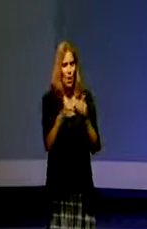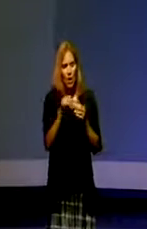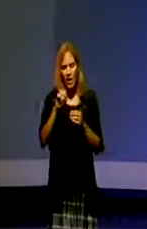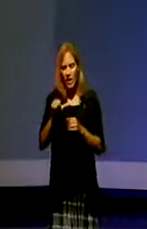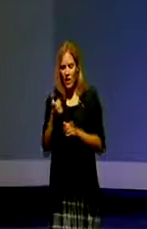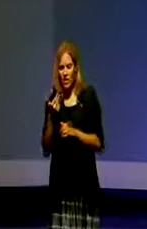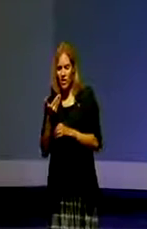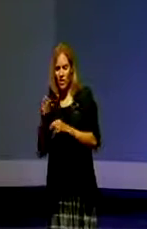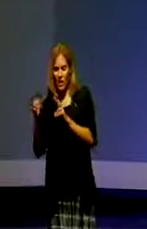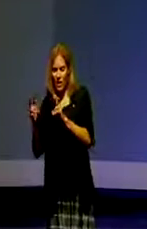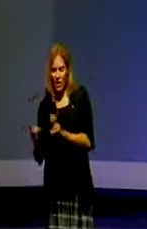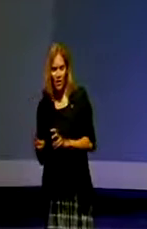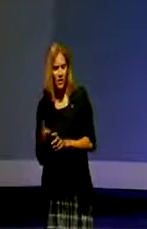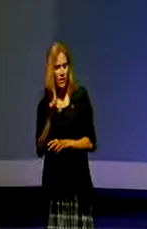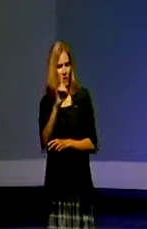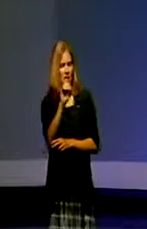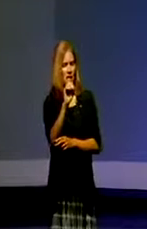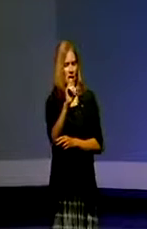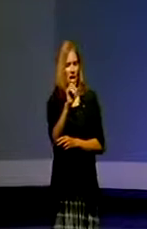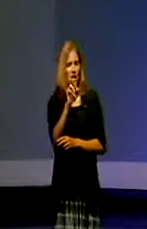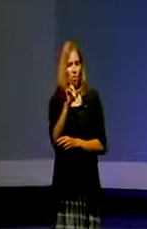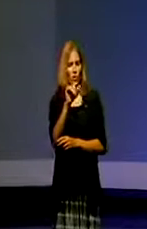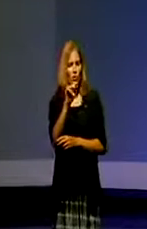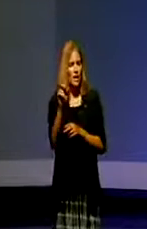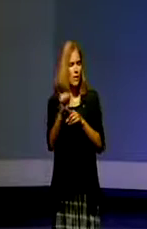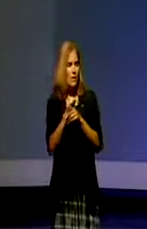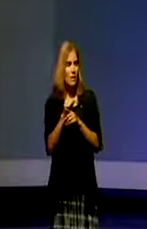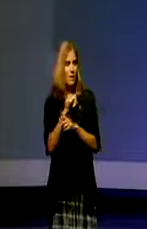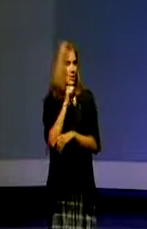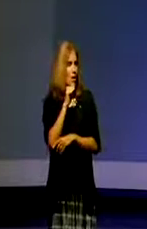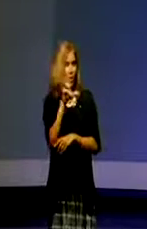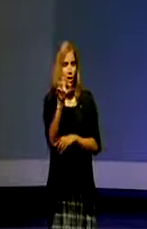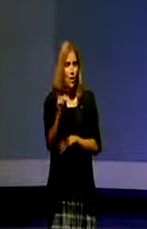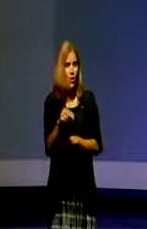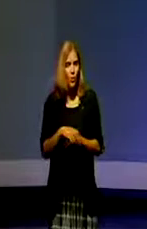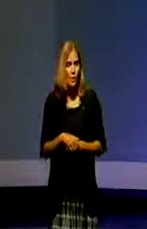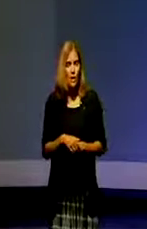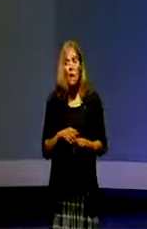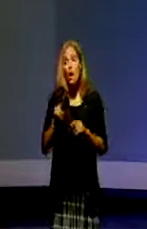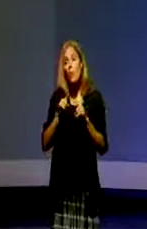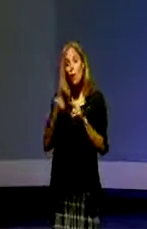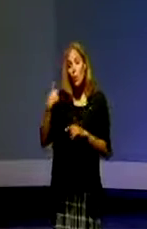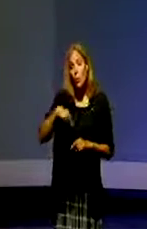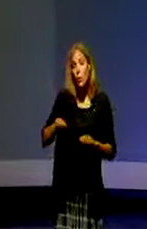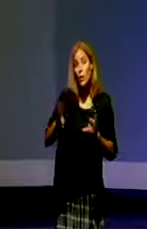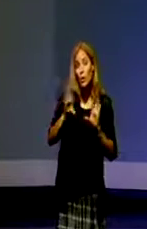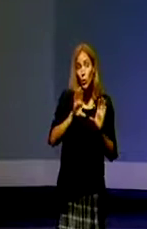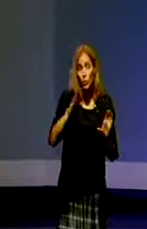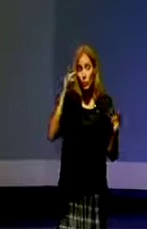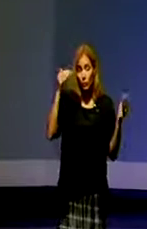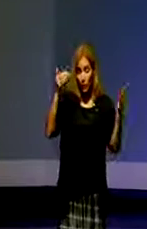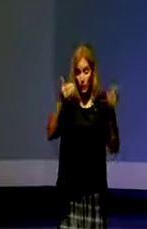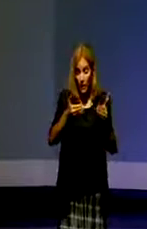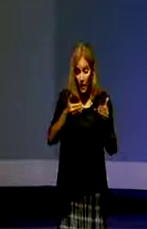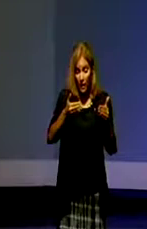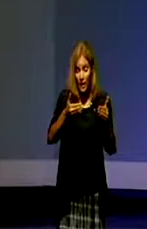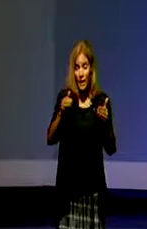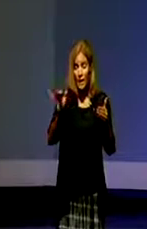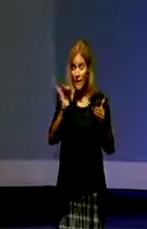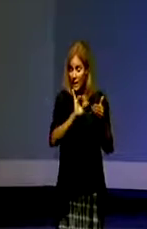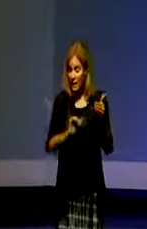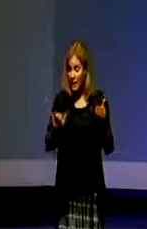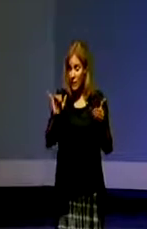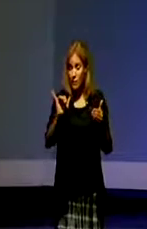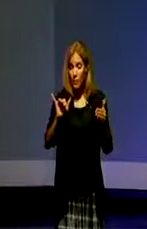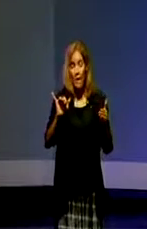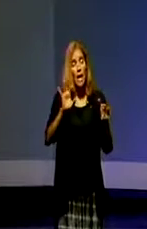secondary matters of doctrine and practice. We don't. But what we do focus on and have in common is